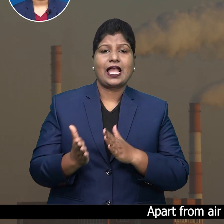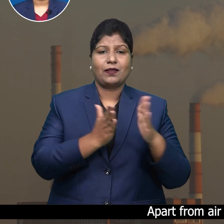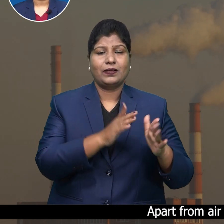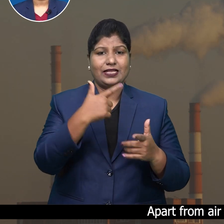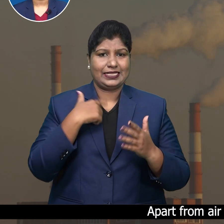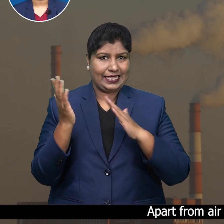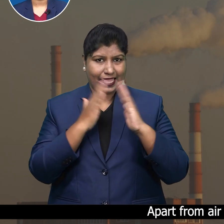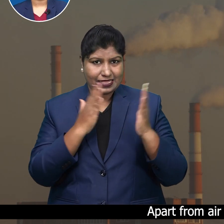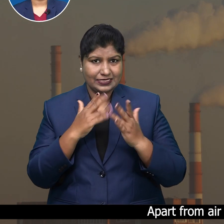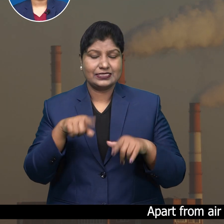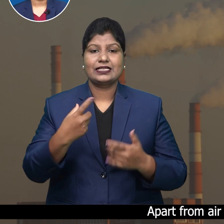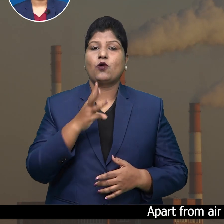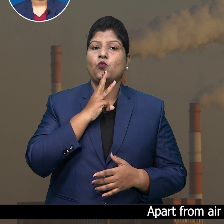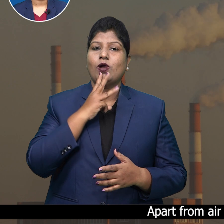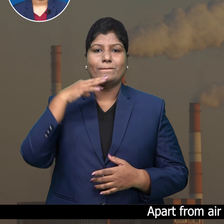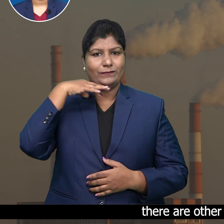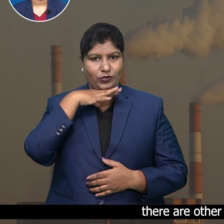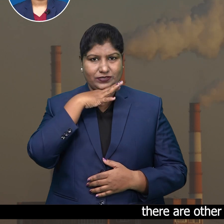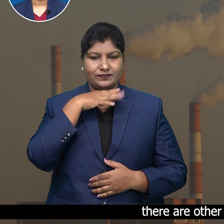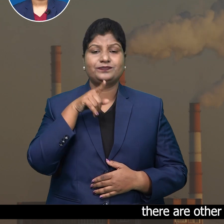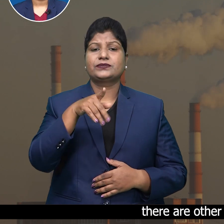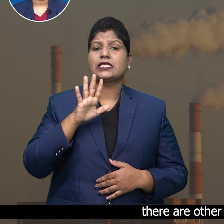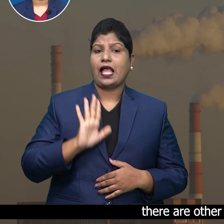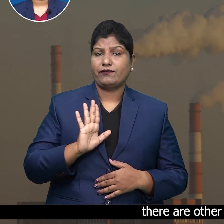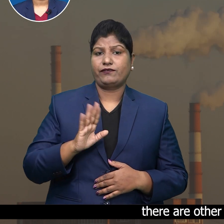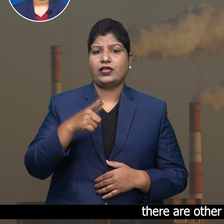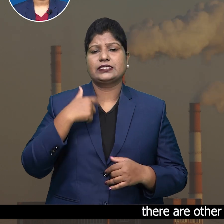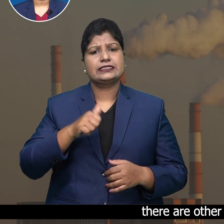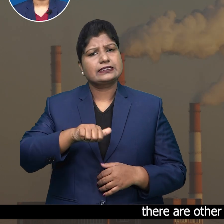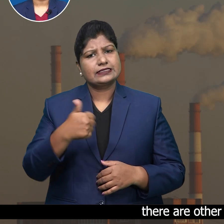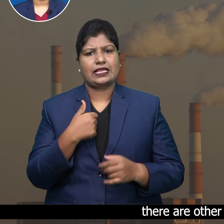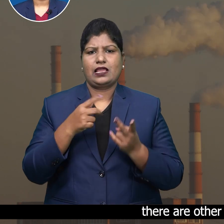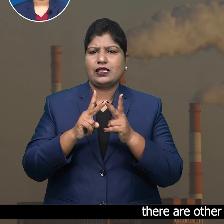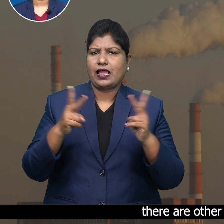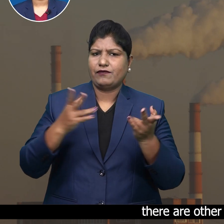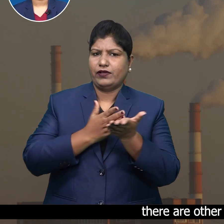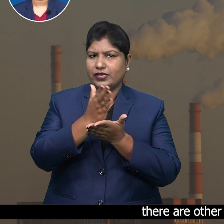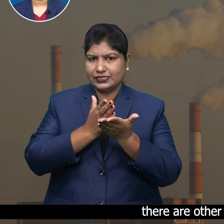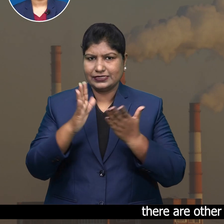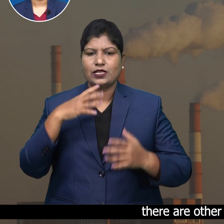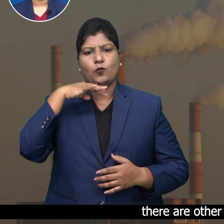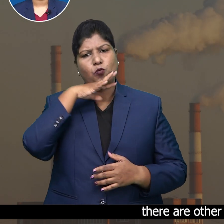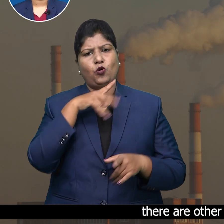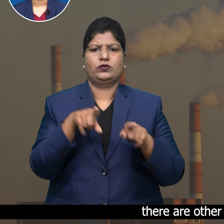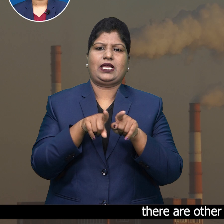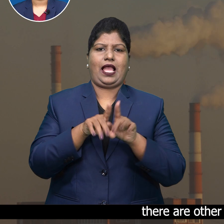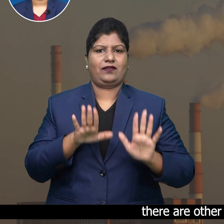air and water pollution, there are other kinds of pollution too.